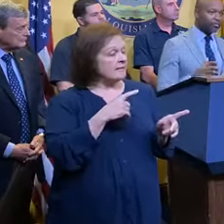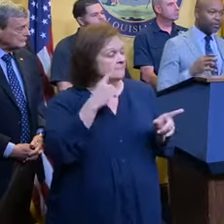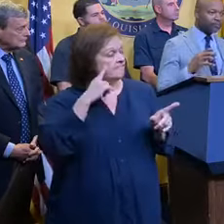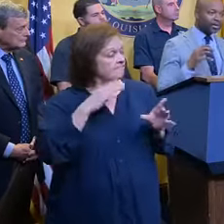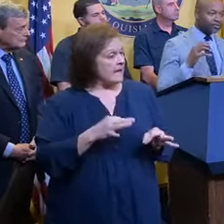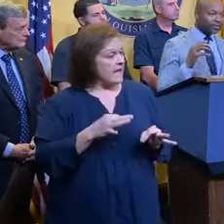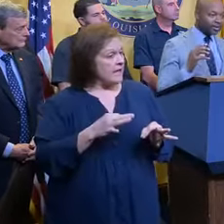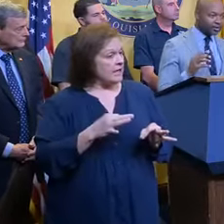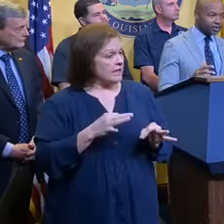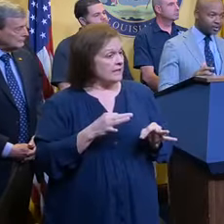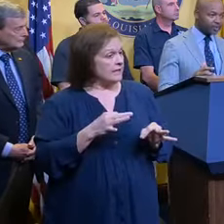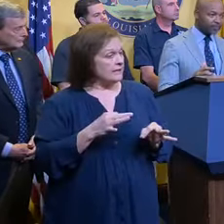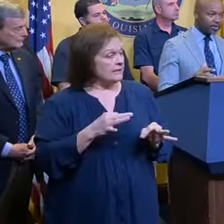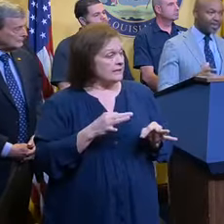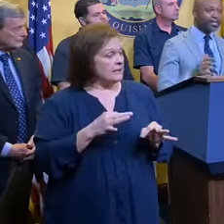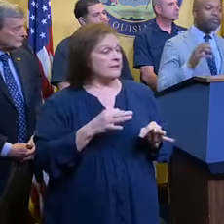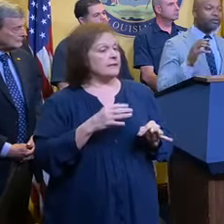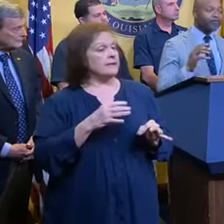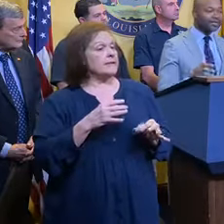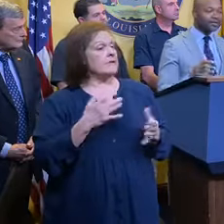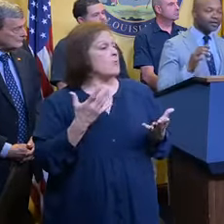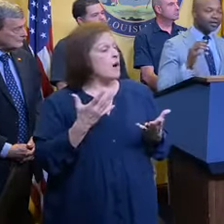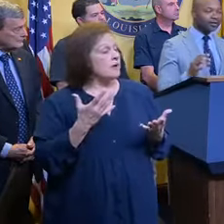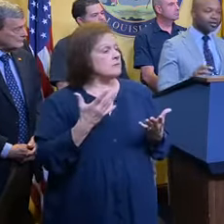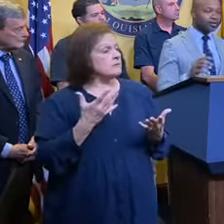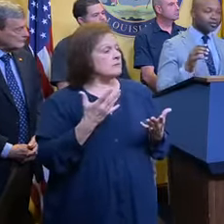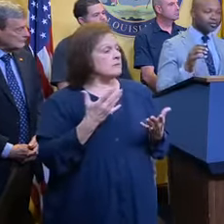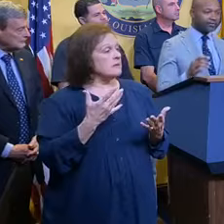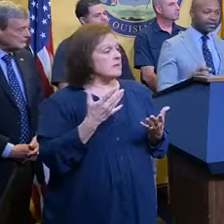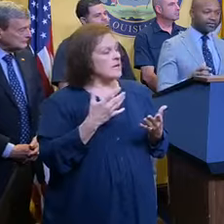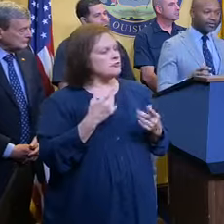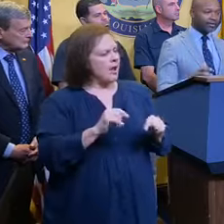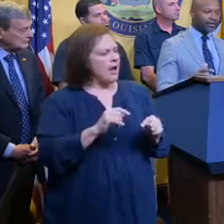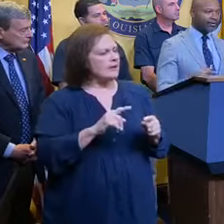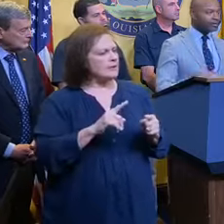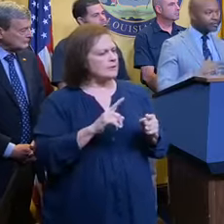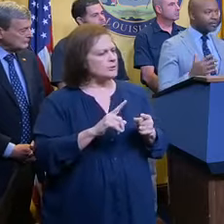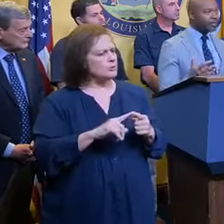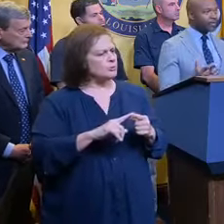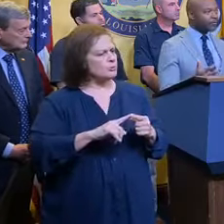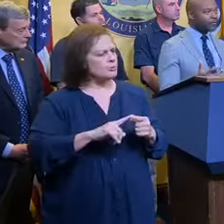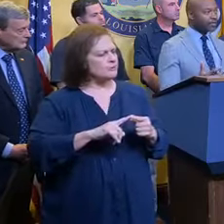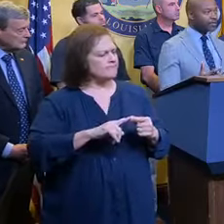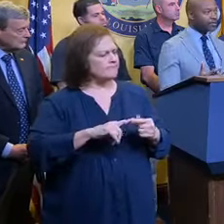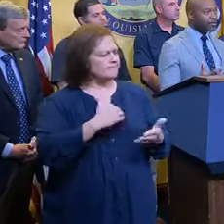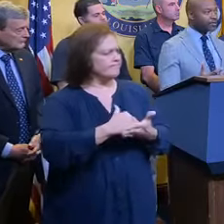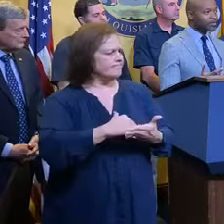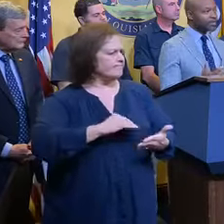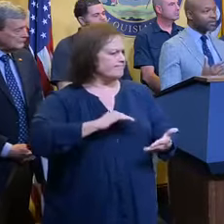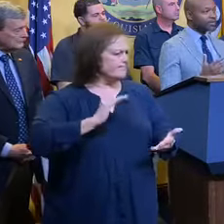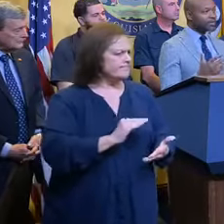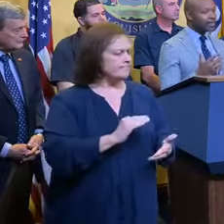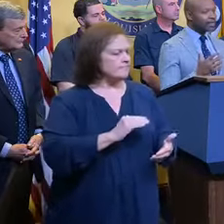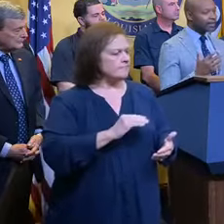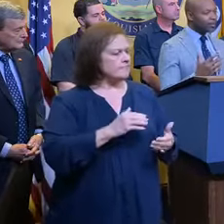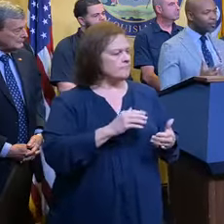that healthcare providers tell us to go, and it prevented loss of life. This is about behavioral changes